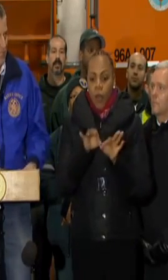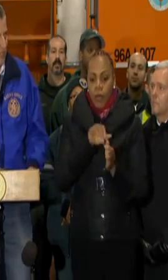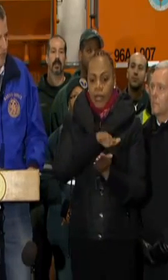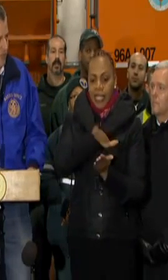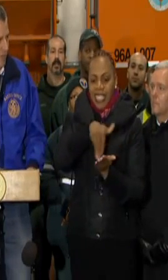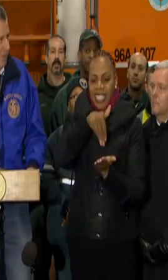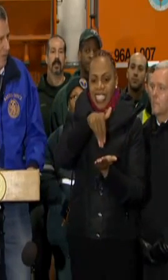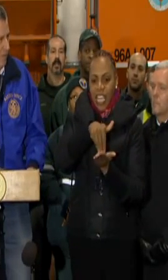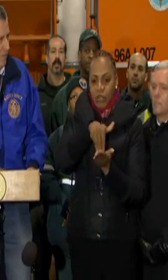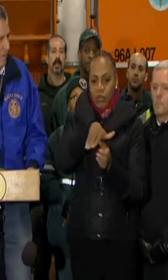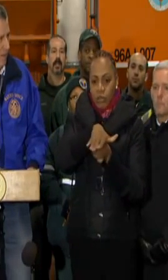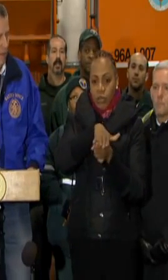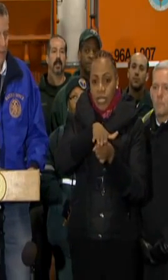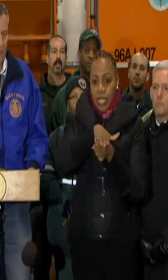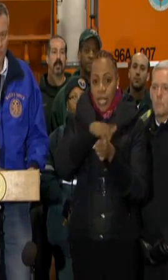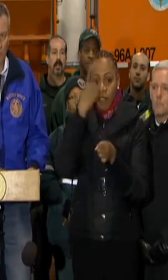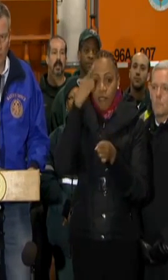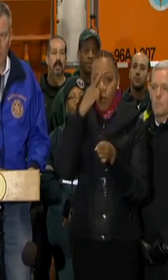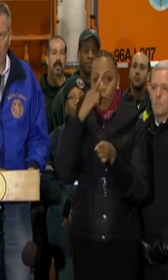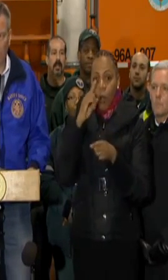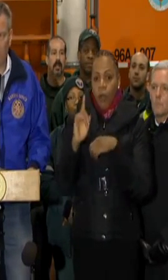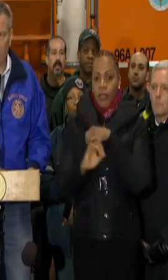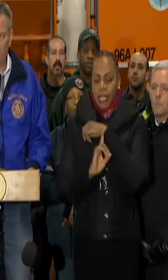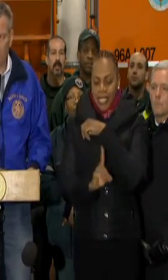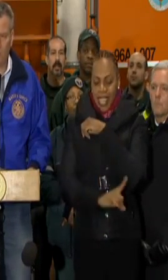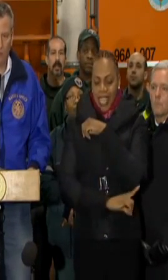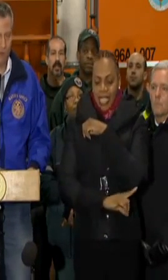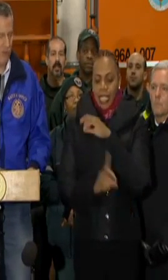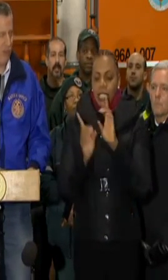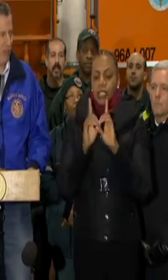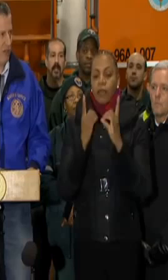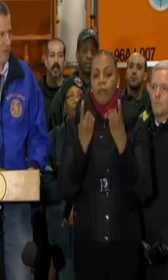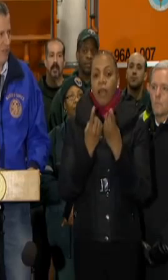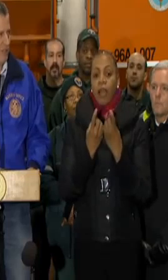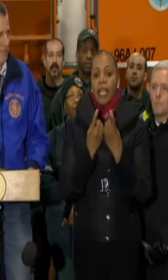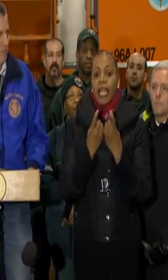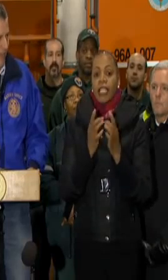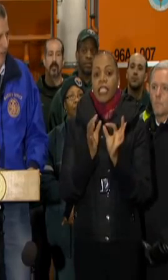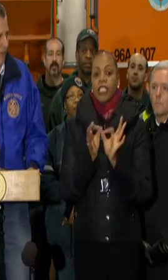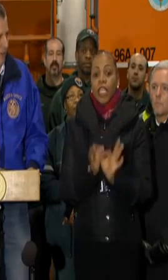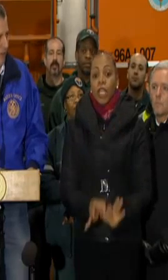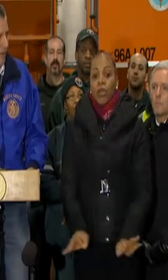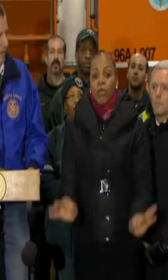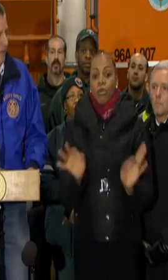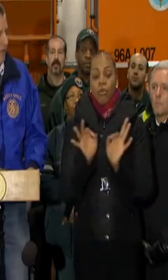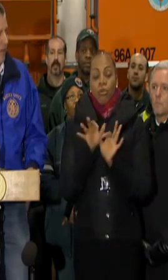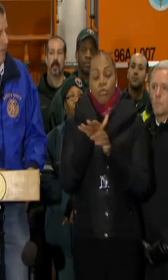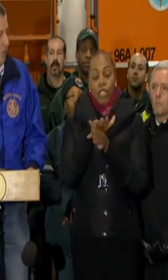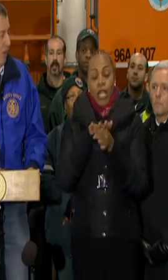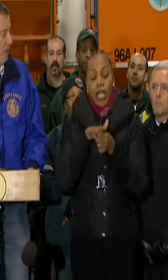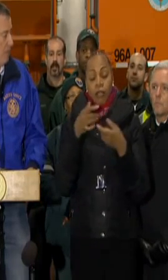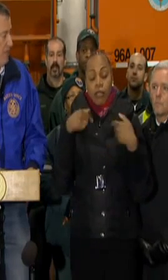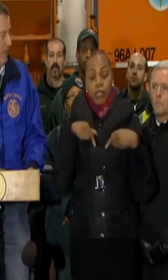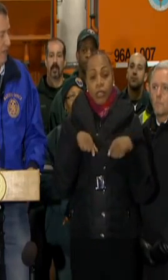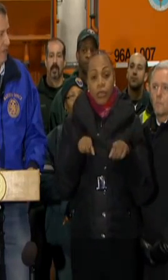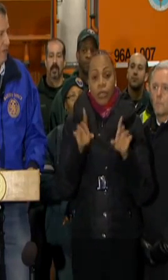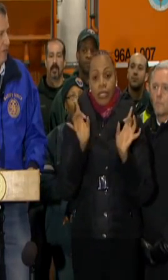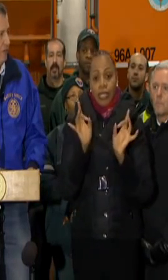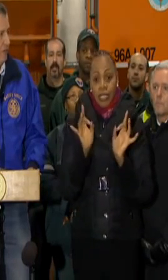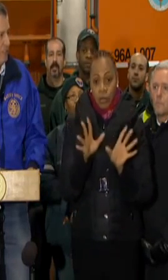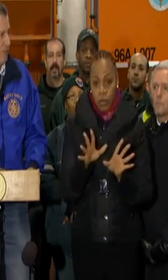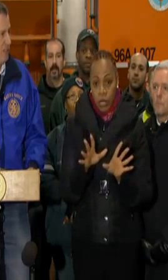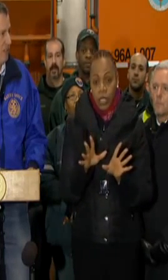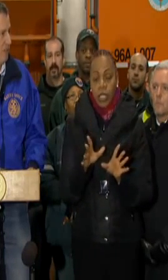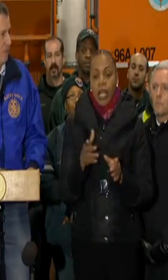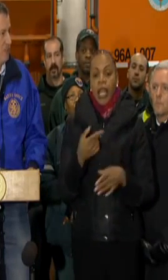for the Sanitation Department, and it's a logical place because it's one of the crucial areas in this battle. And we wanted to be here